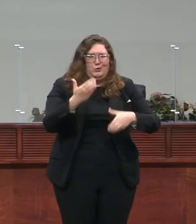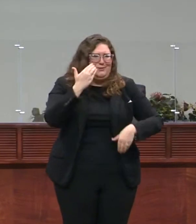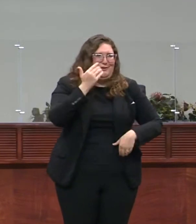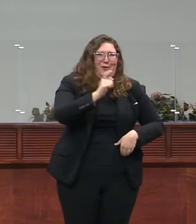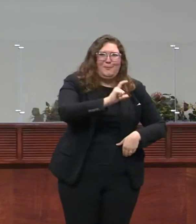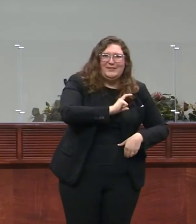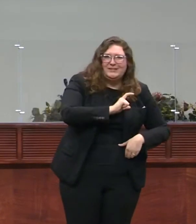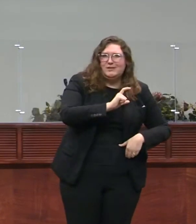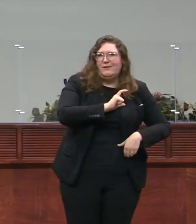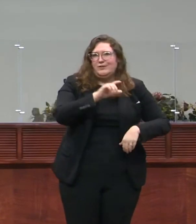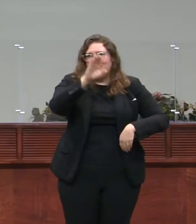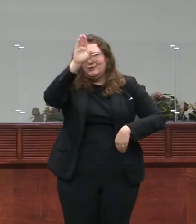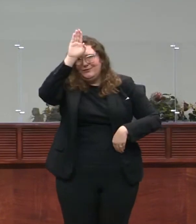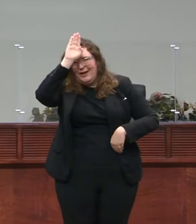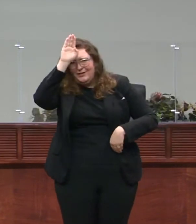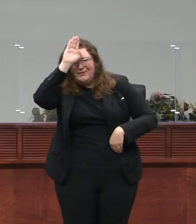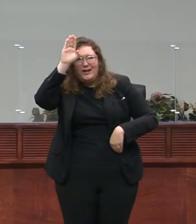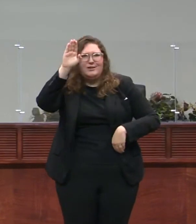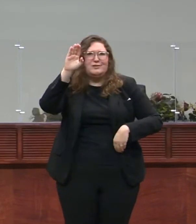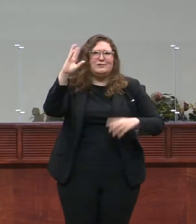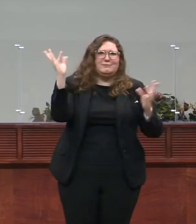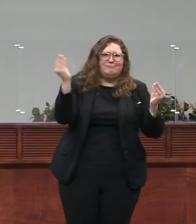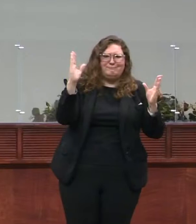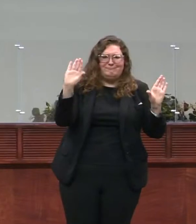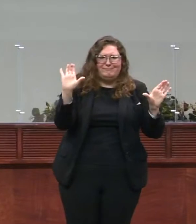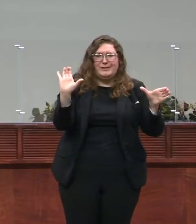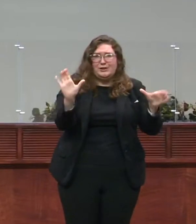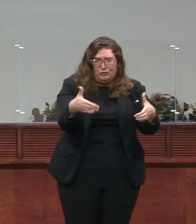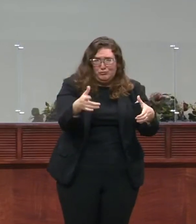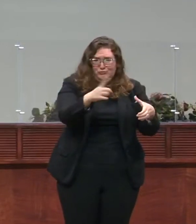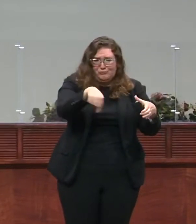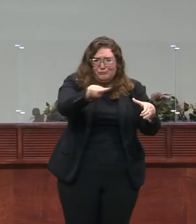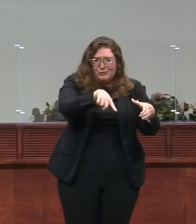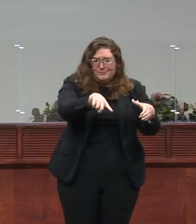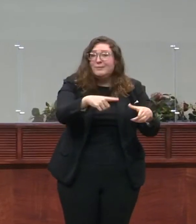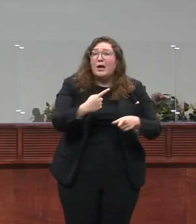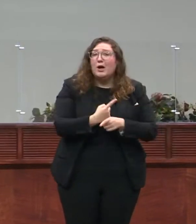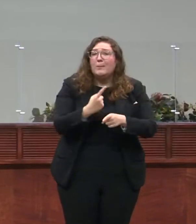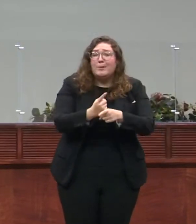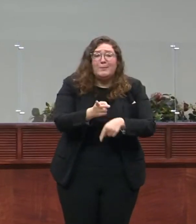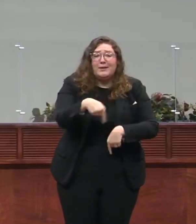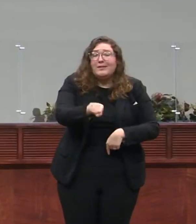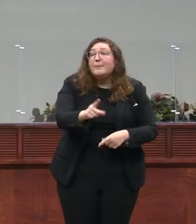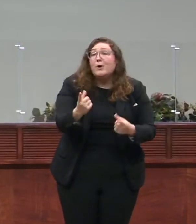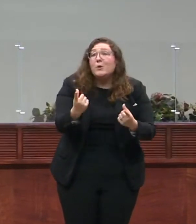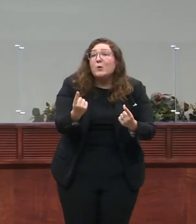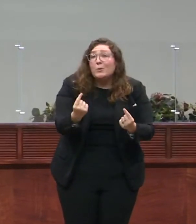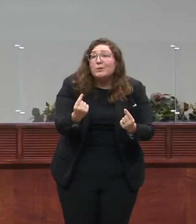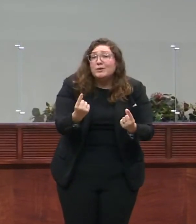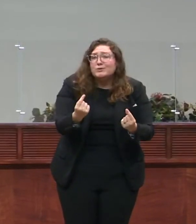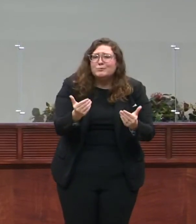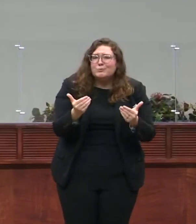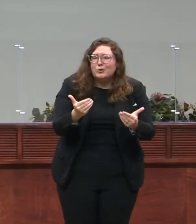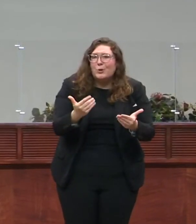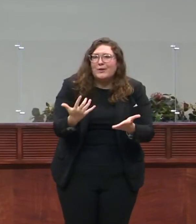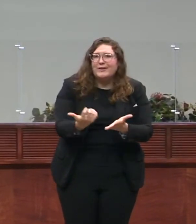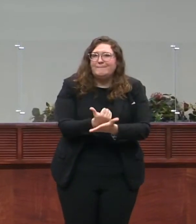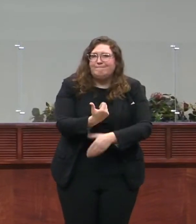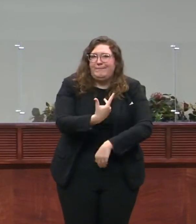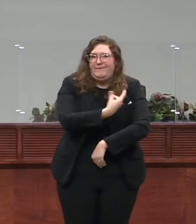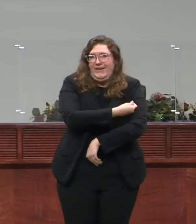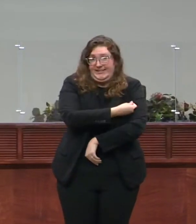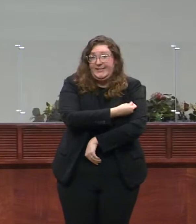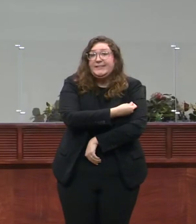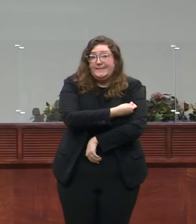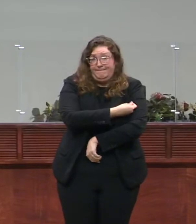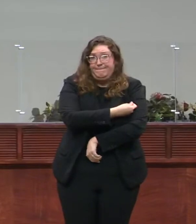must respond to these calls for service, that an appropriate thing for them to do is to be vaccinated,